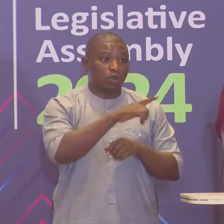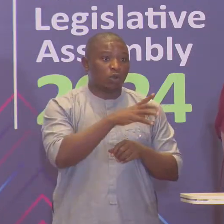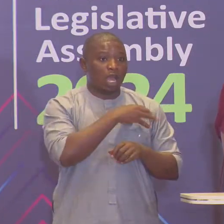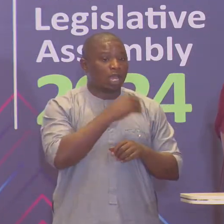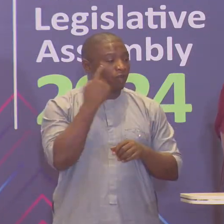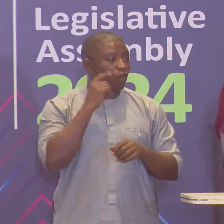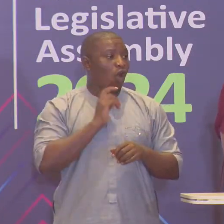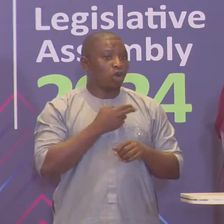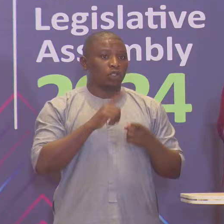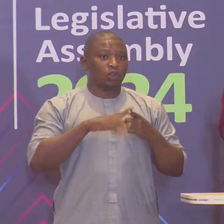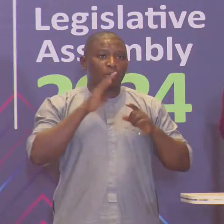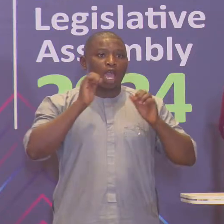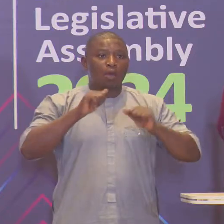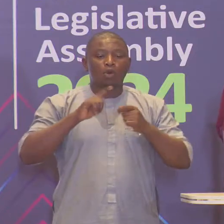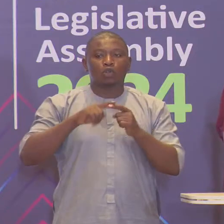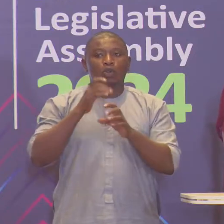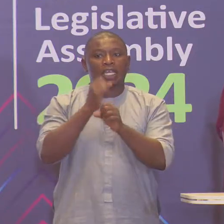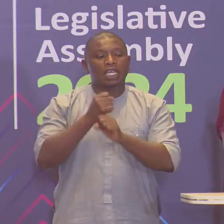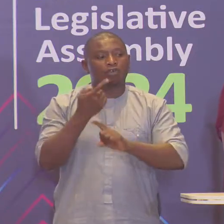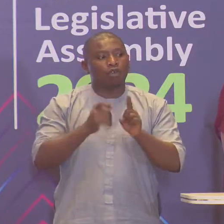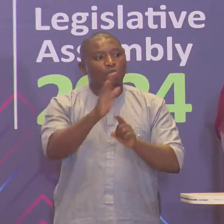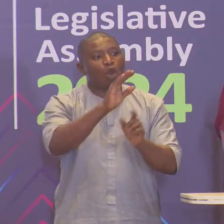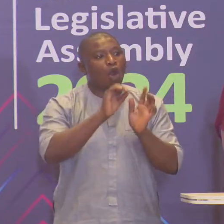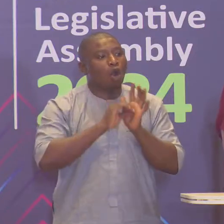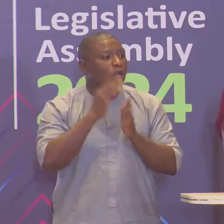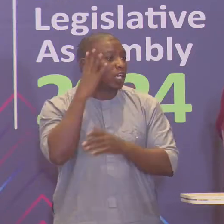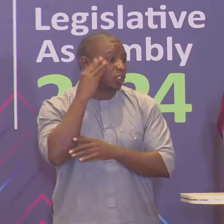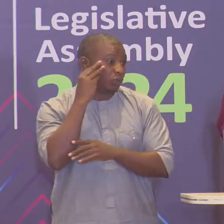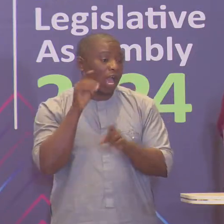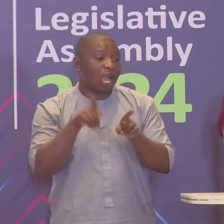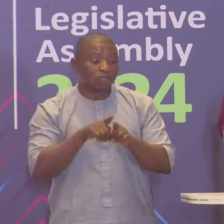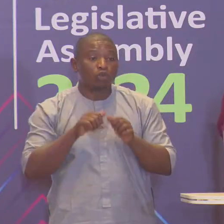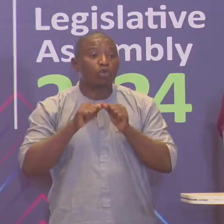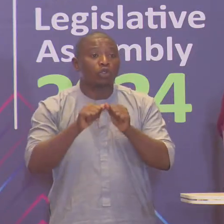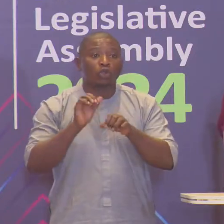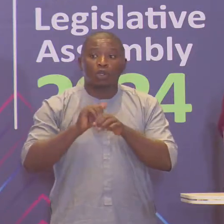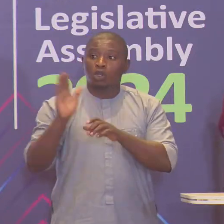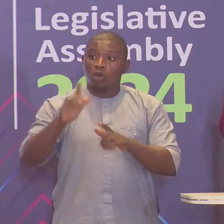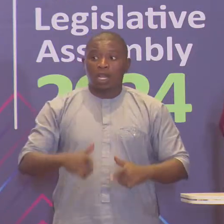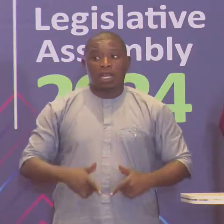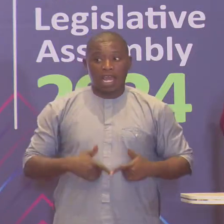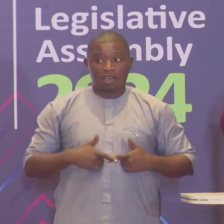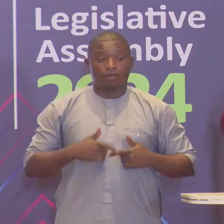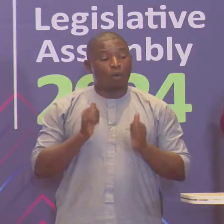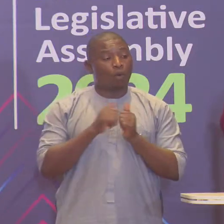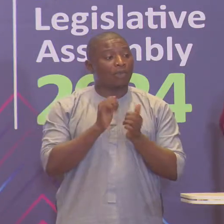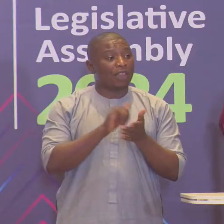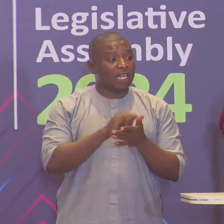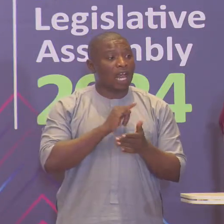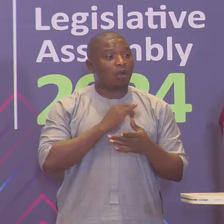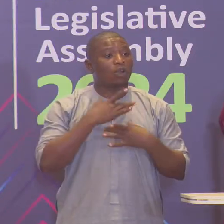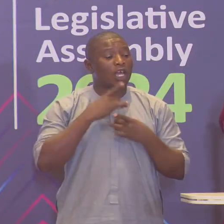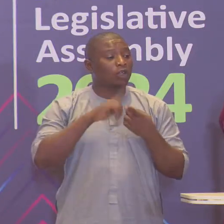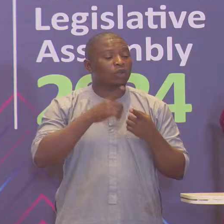into your experience as you continue in your professional life and career. And so with that, I would like to say thank